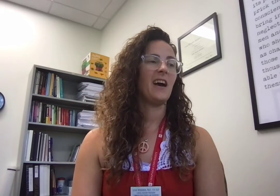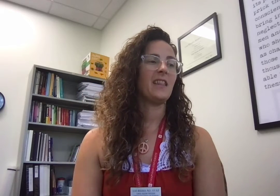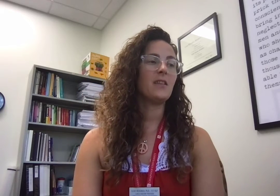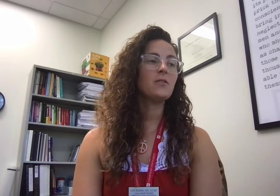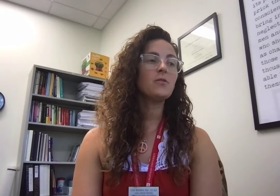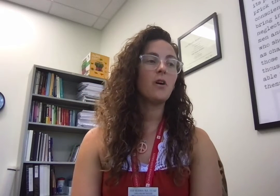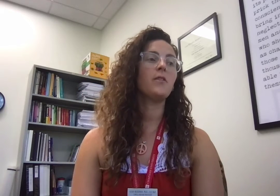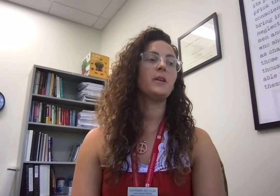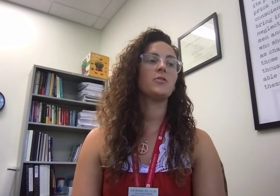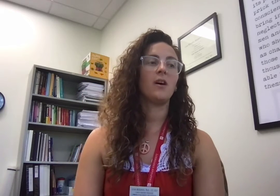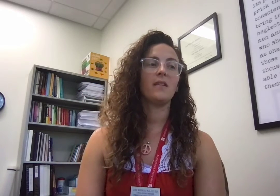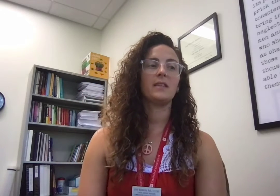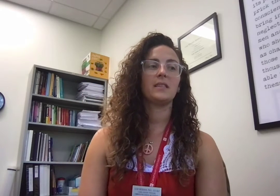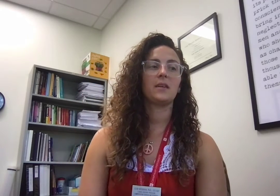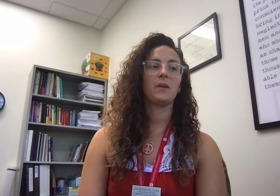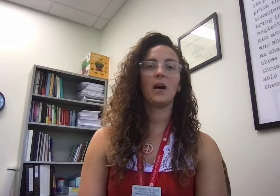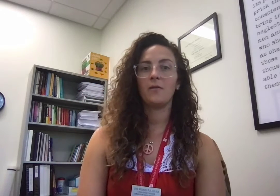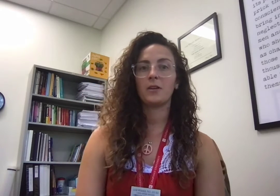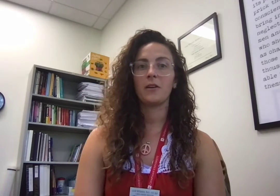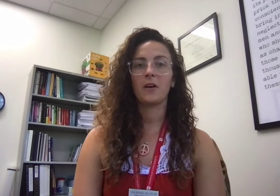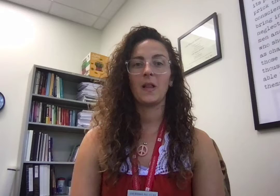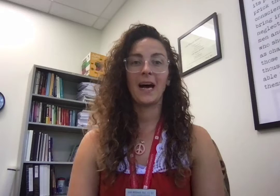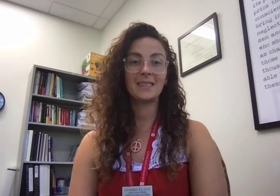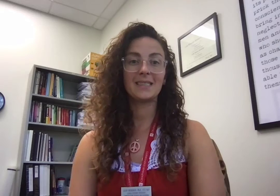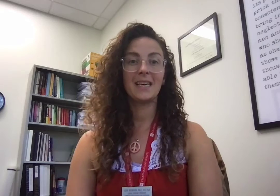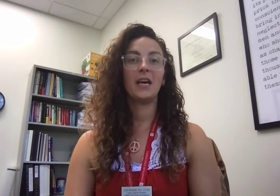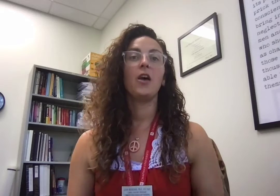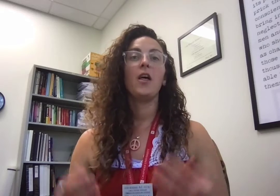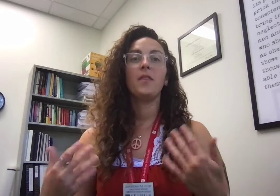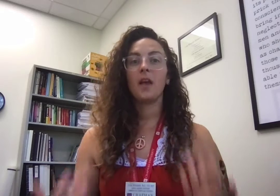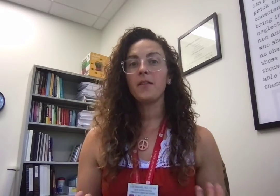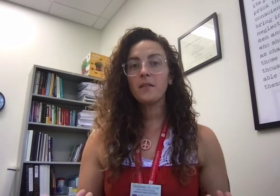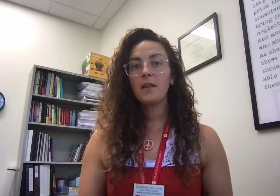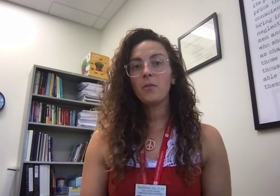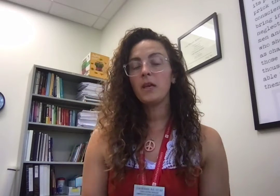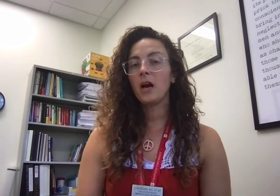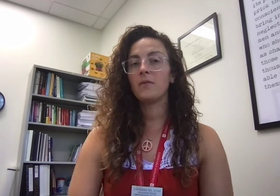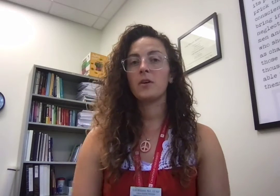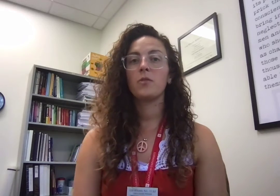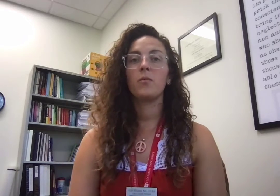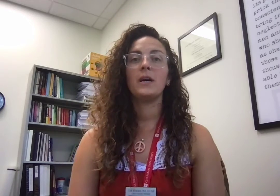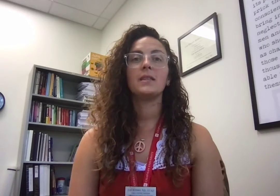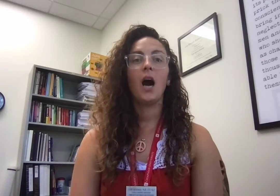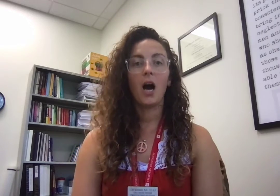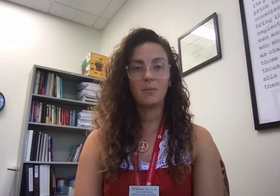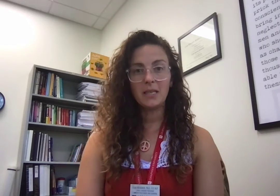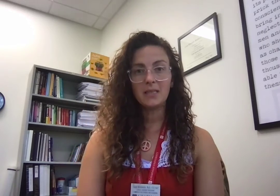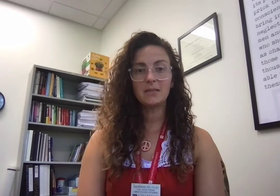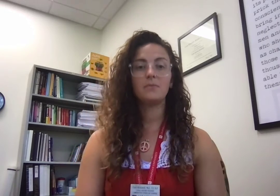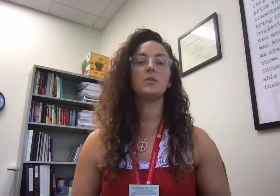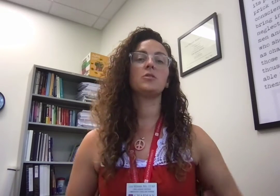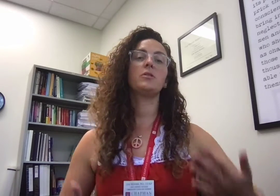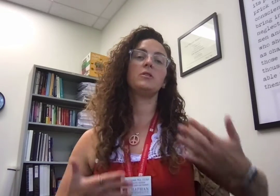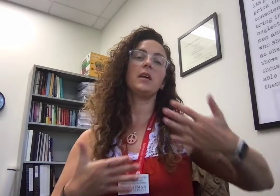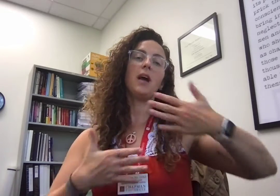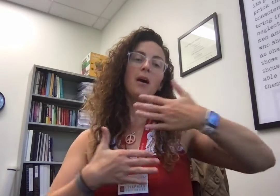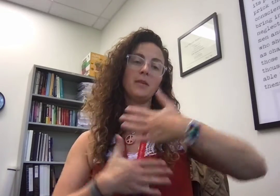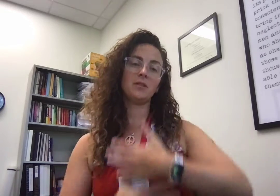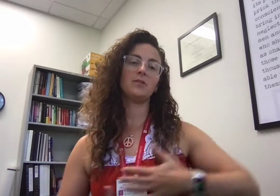think those are all the major holidays that we covered in our class. The other thing that we covered was hobbies. So when you sign hobbies, you sign